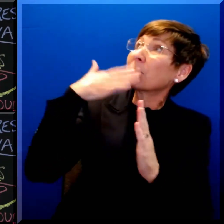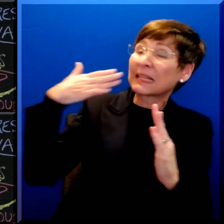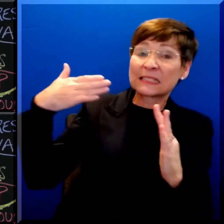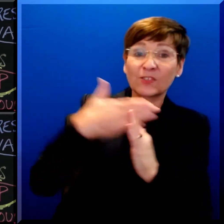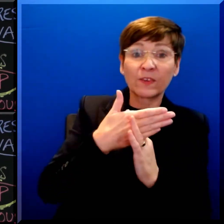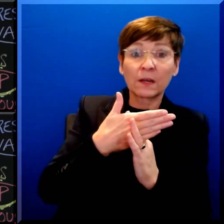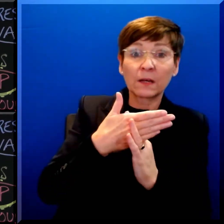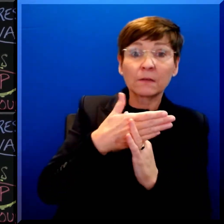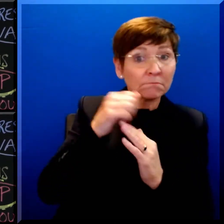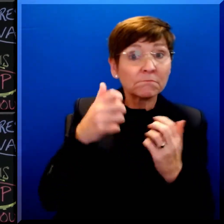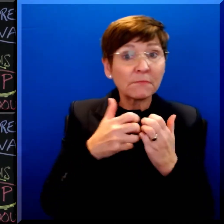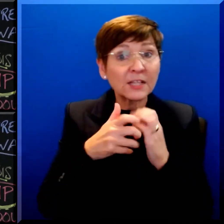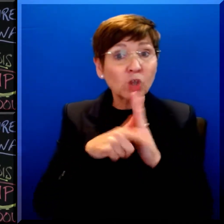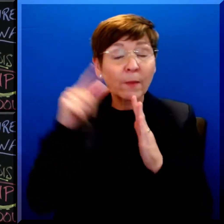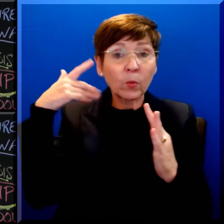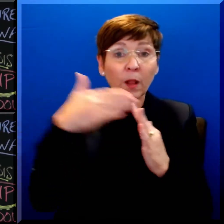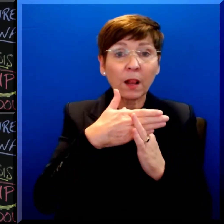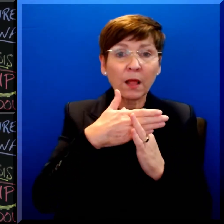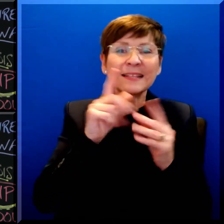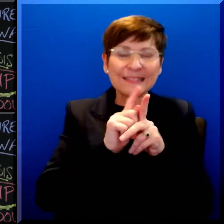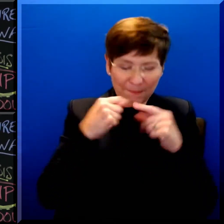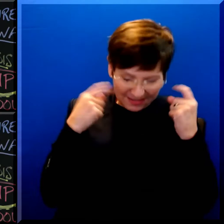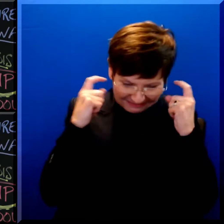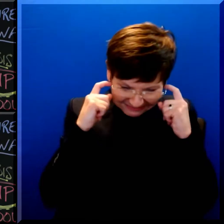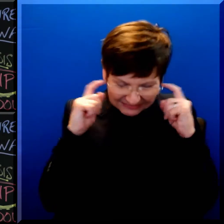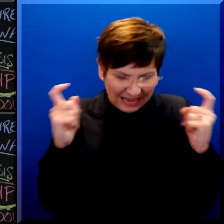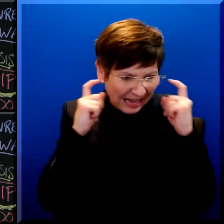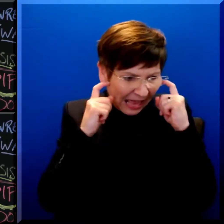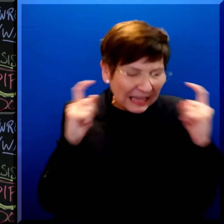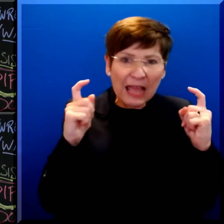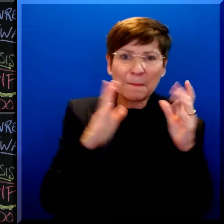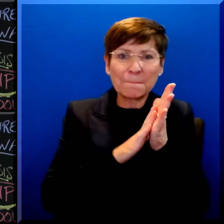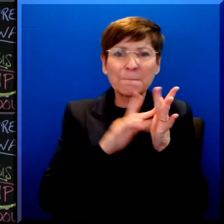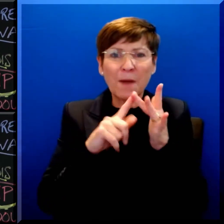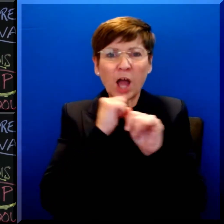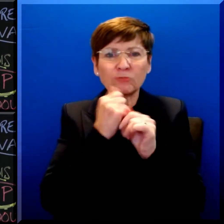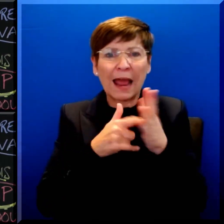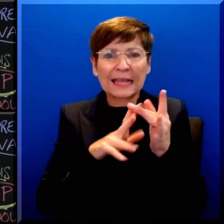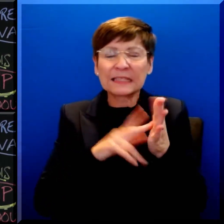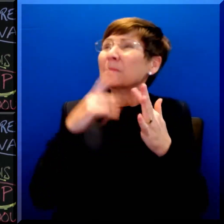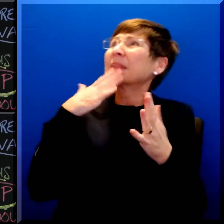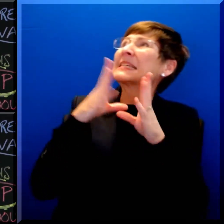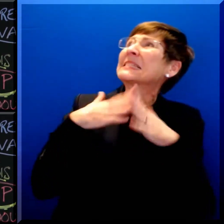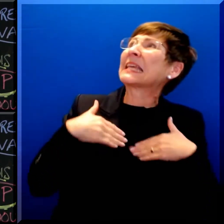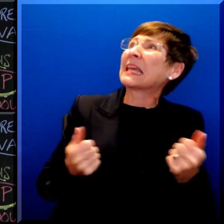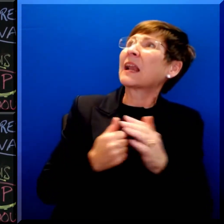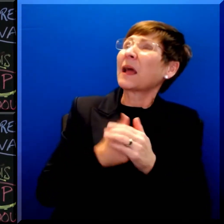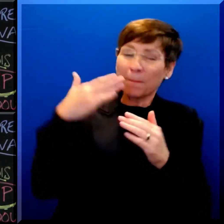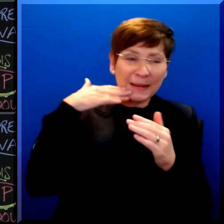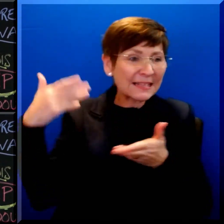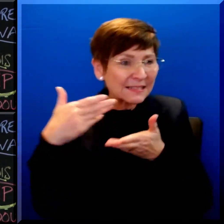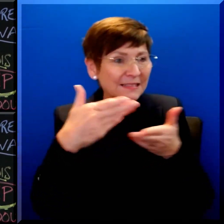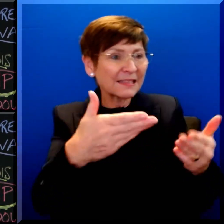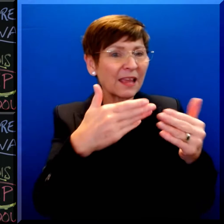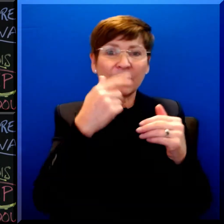will. So you pray, you say, Lord, please stop the migraines. God, heal my loved one. God, bring peace and justice for people of color.